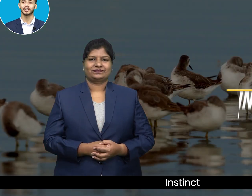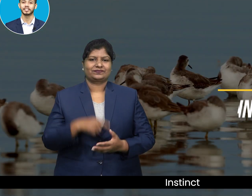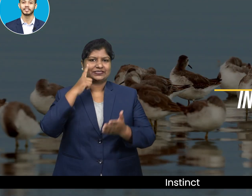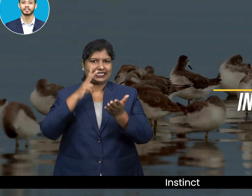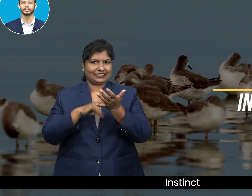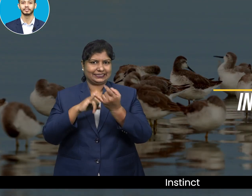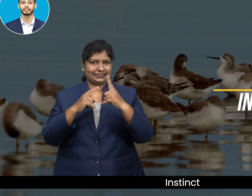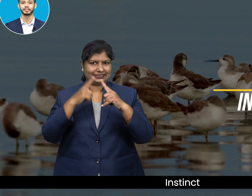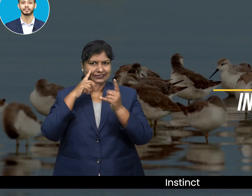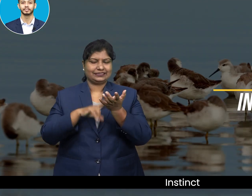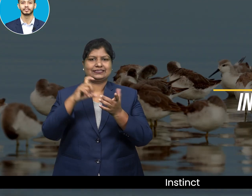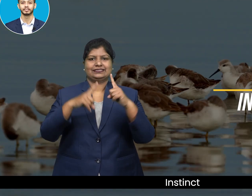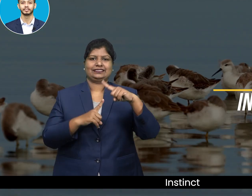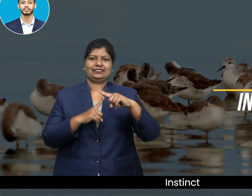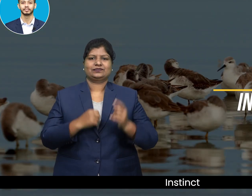instinct,